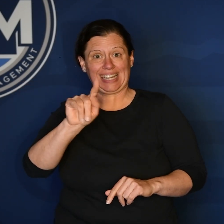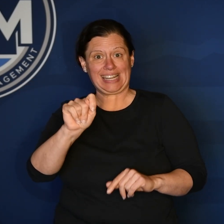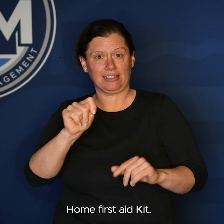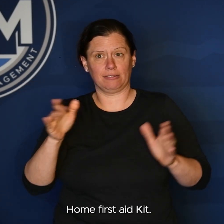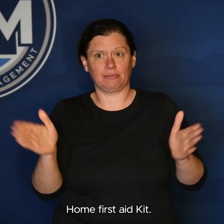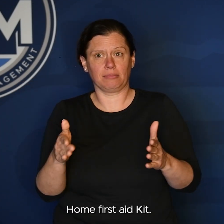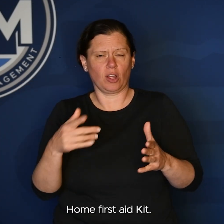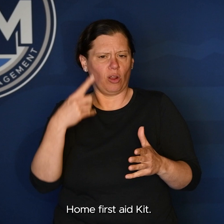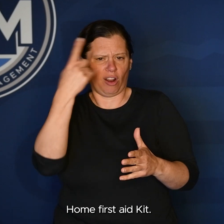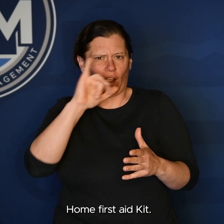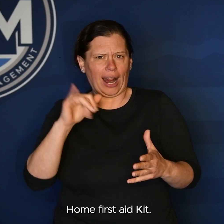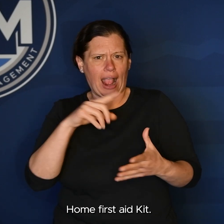Home first aid kit.